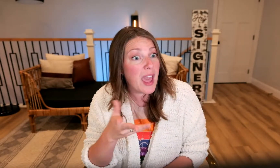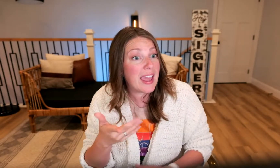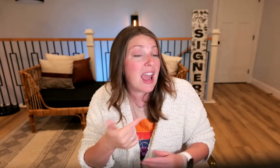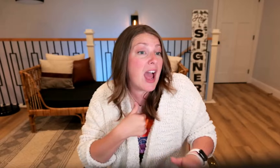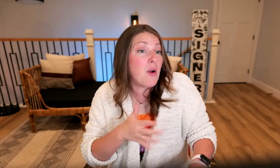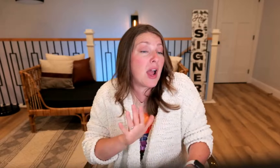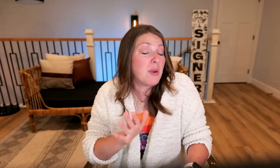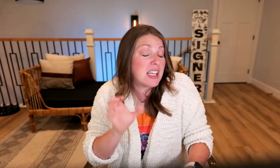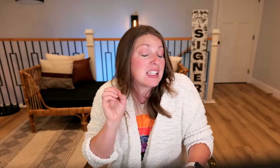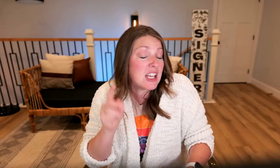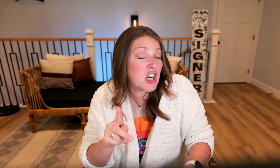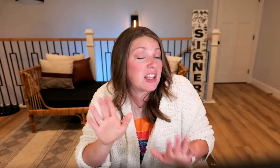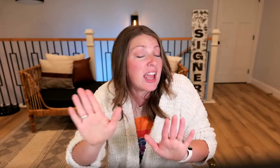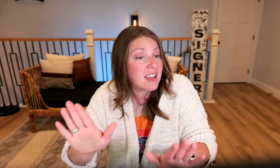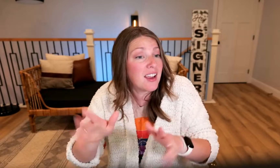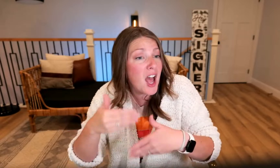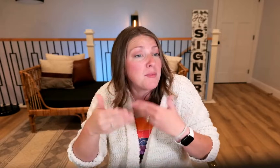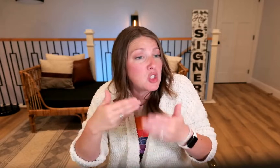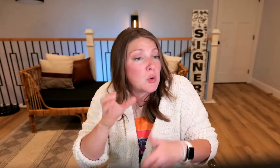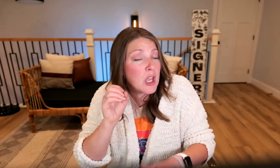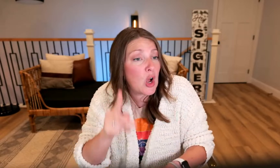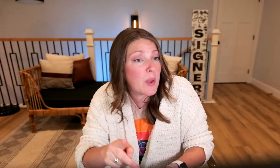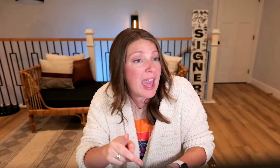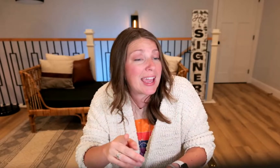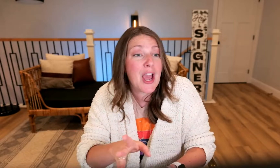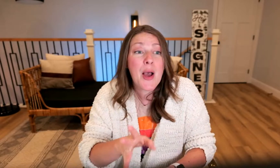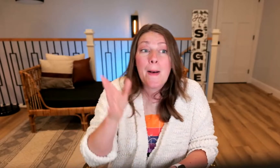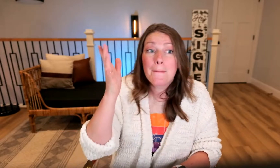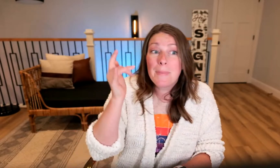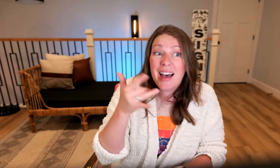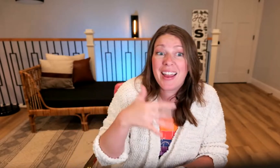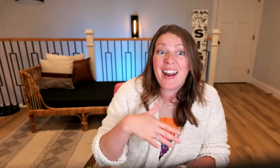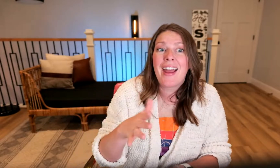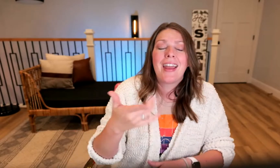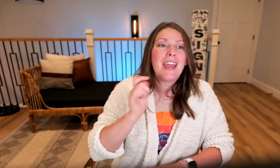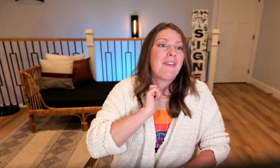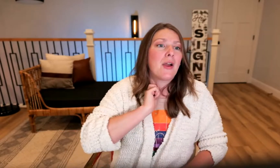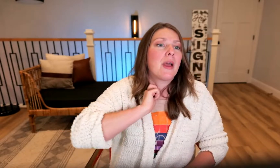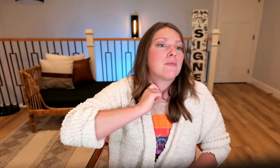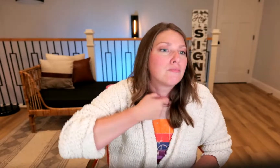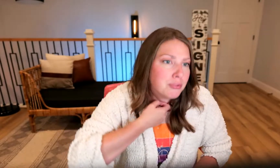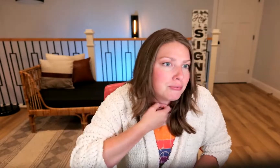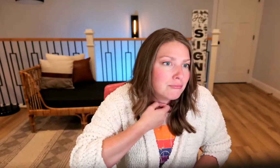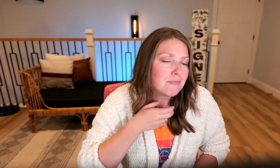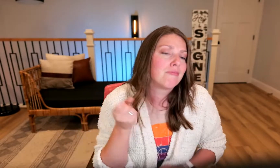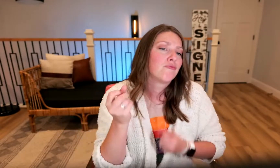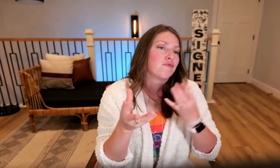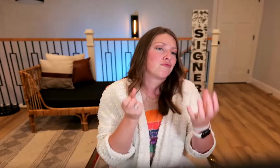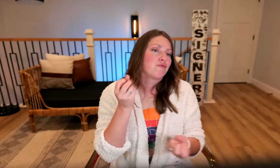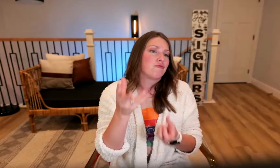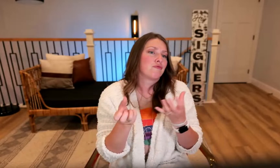okay. I would consider it like I'm doing okay, but if I went,